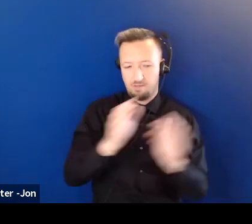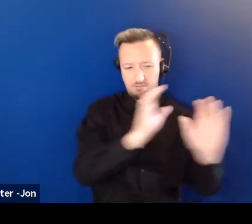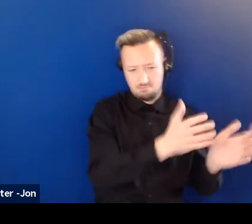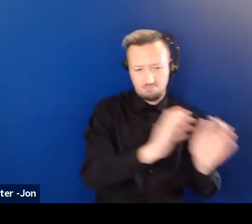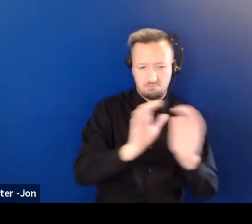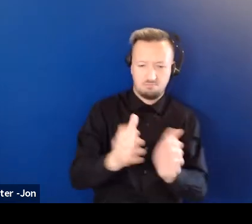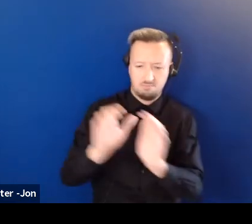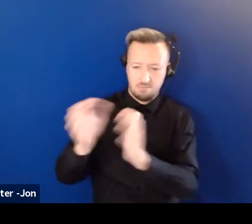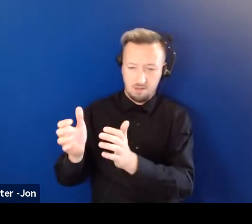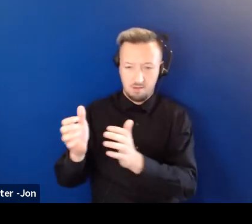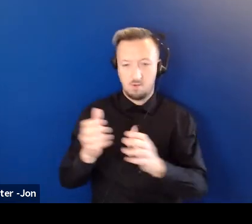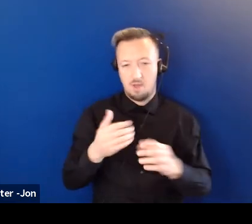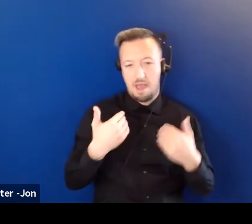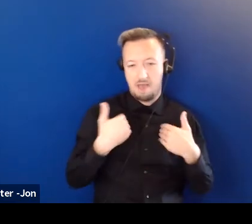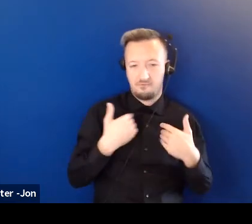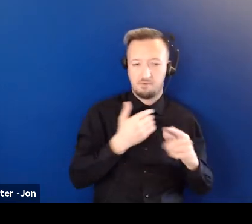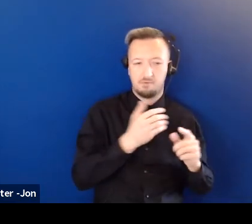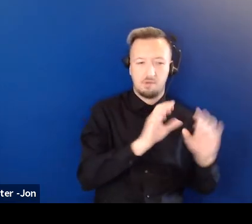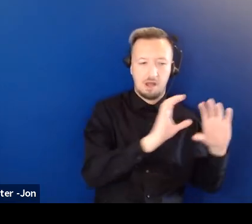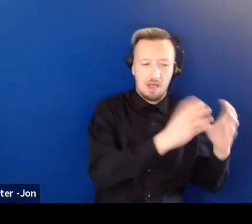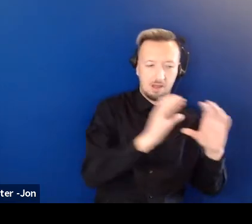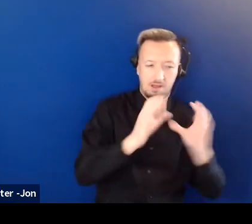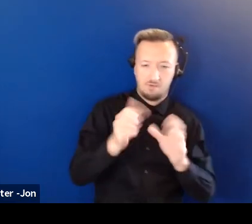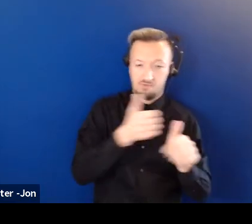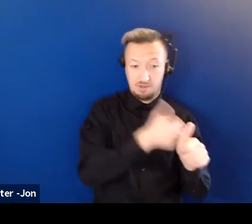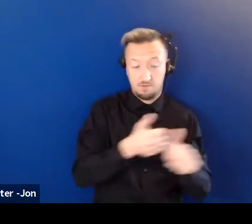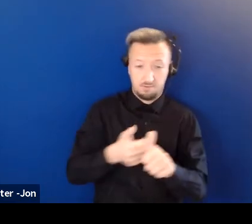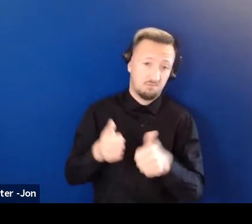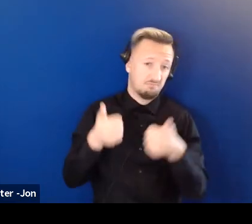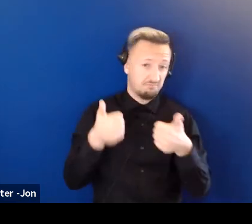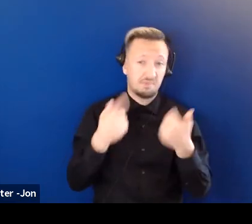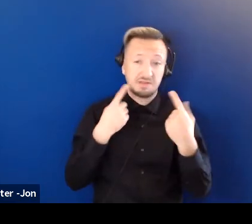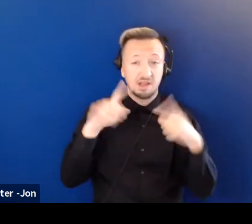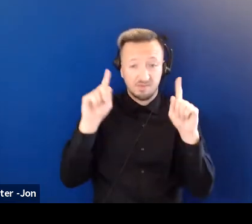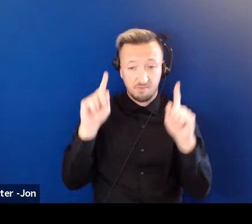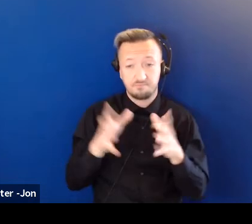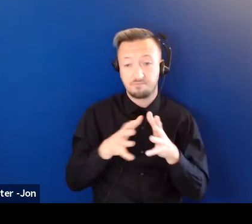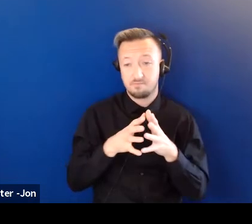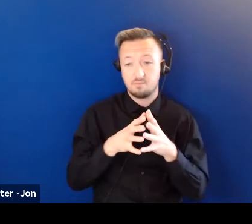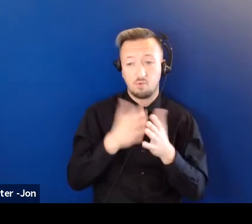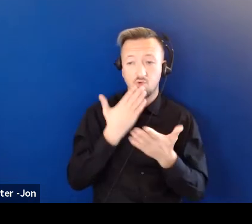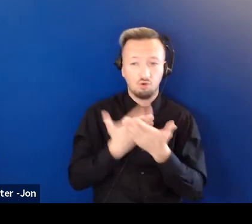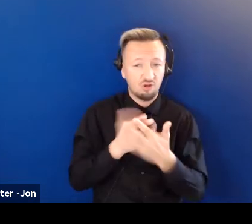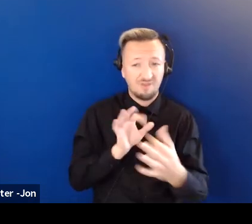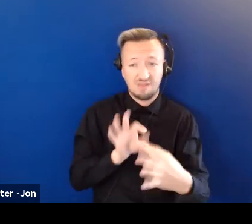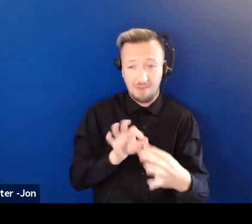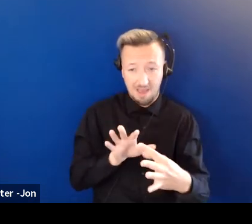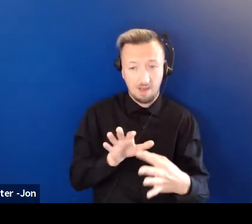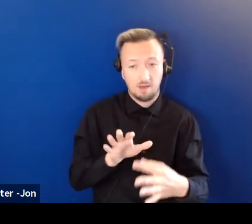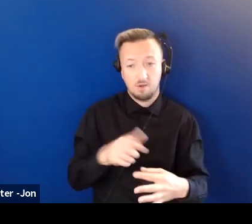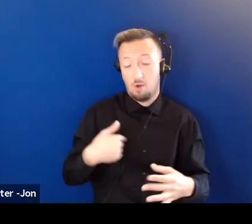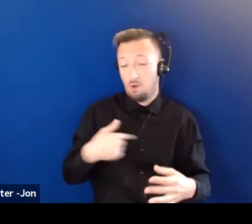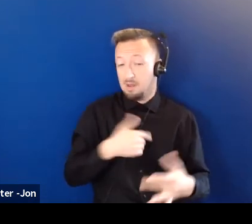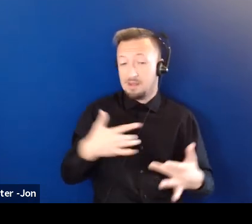And that worked really great. And we got a lot of positive feedback from that. And we're excited to continue doing